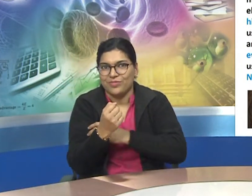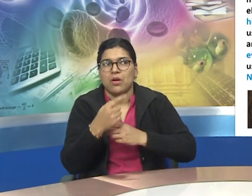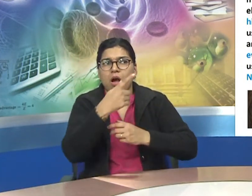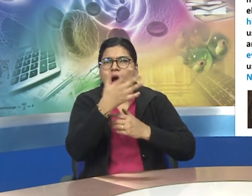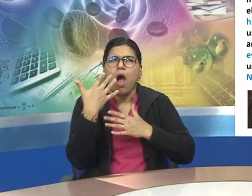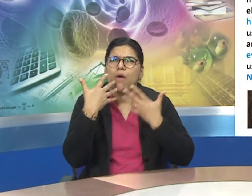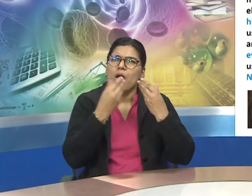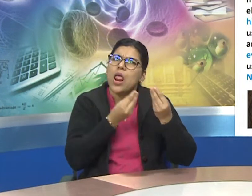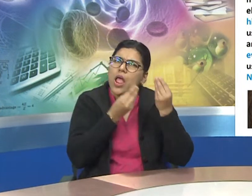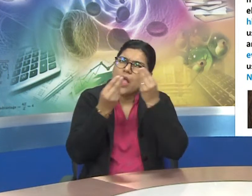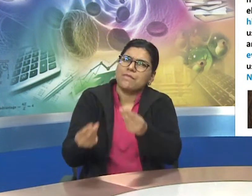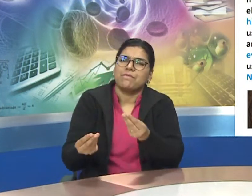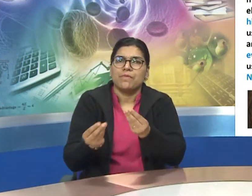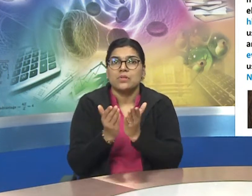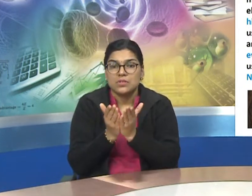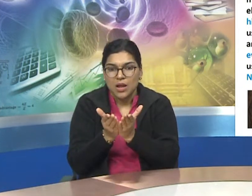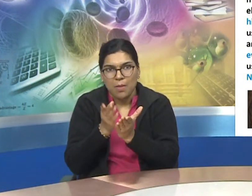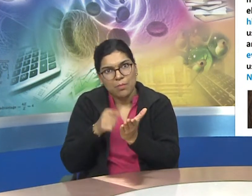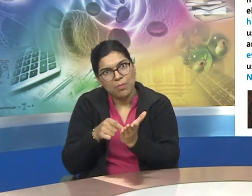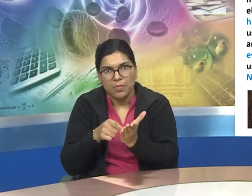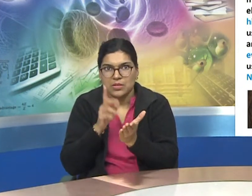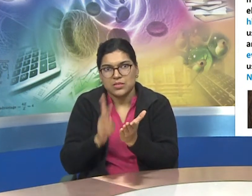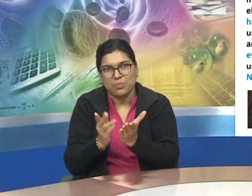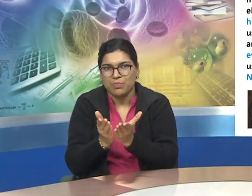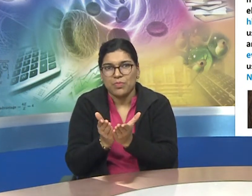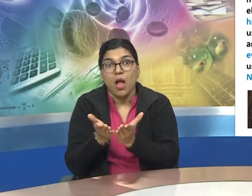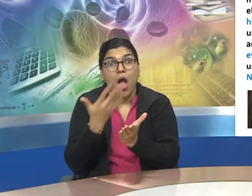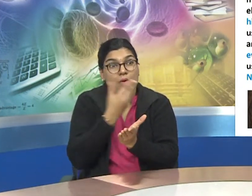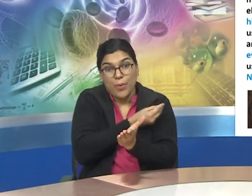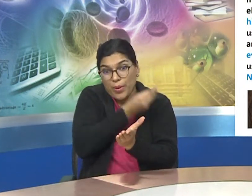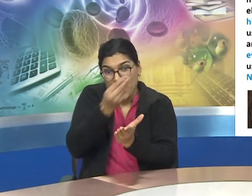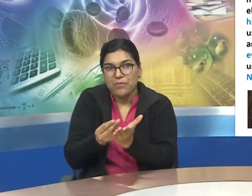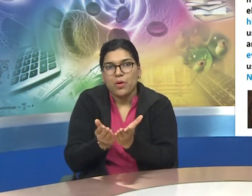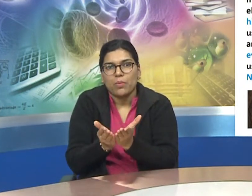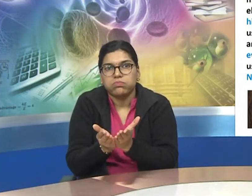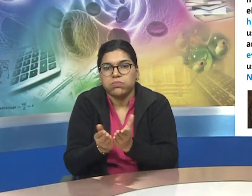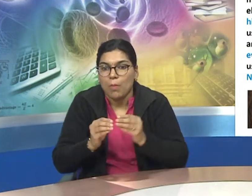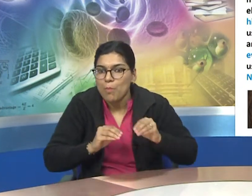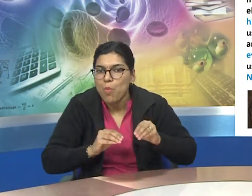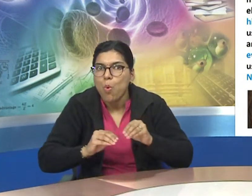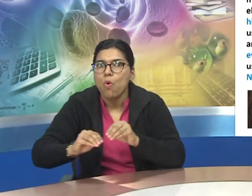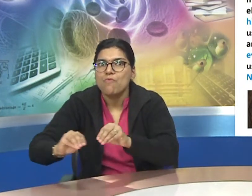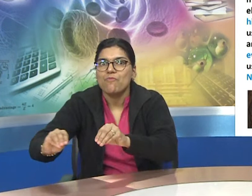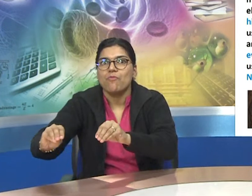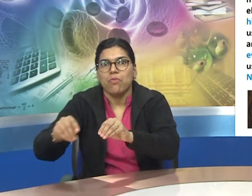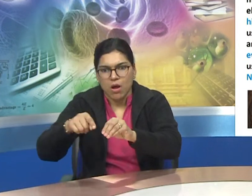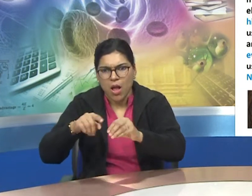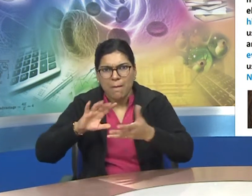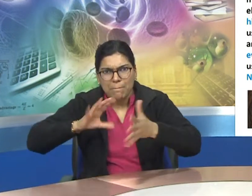And since recorded history, wind power has been used to move